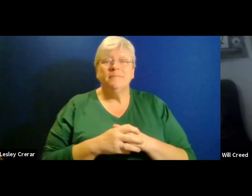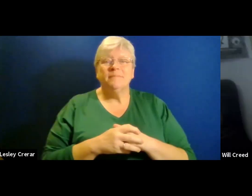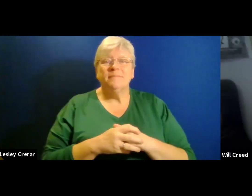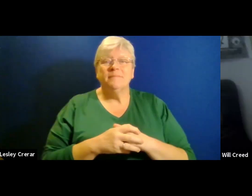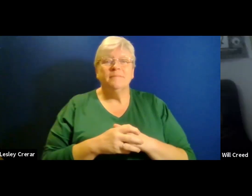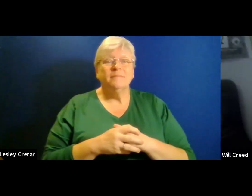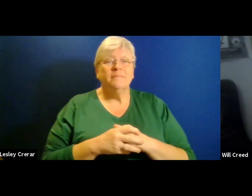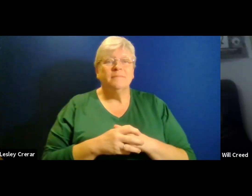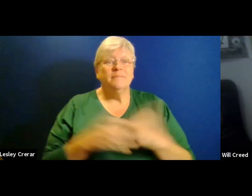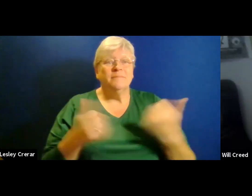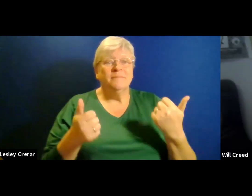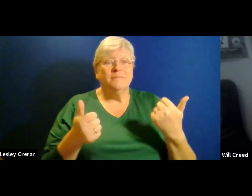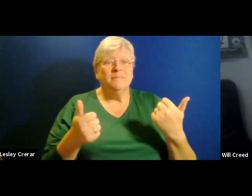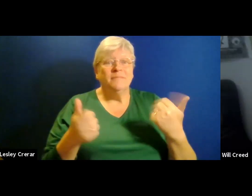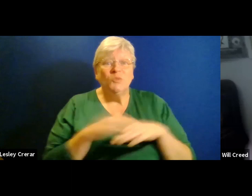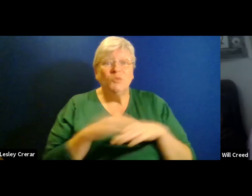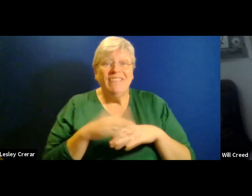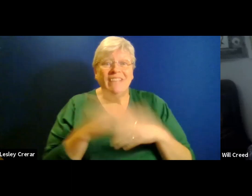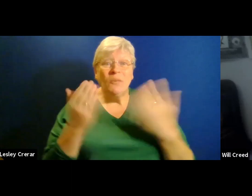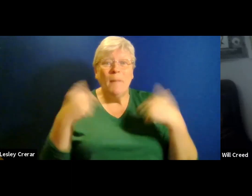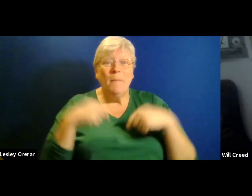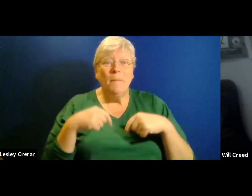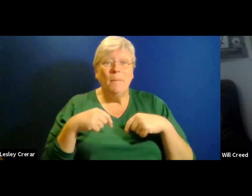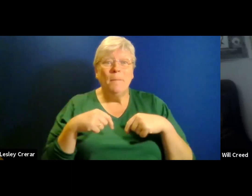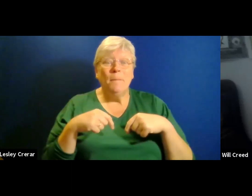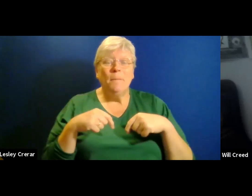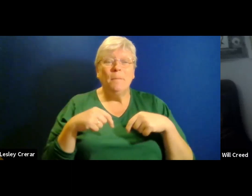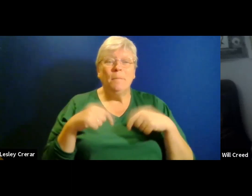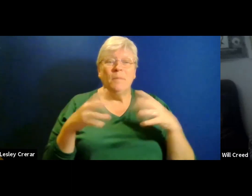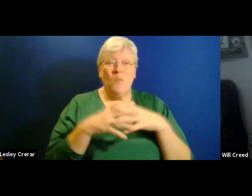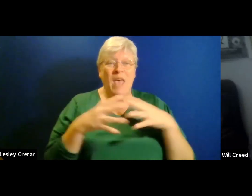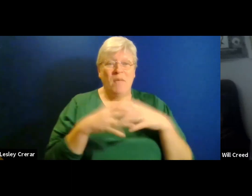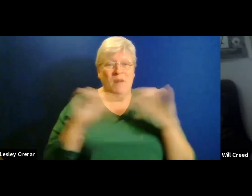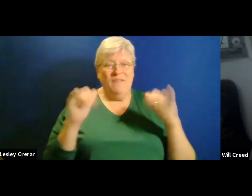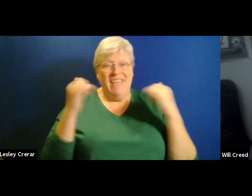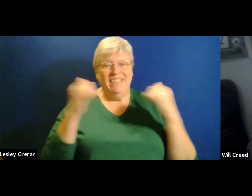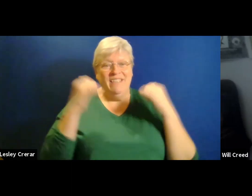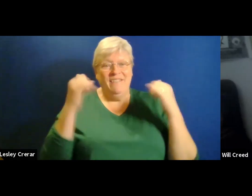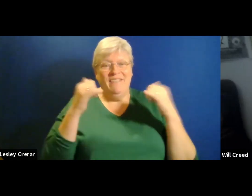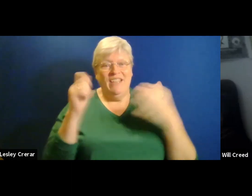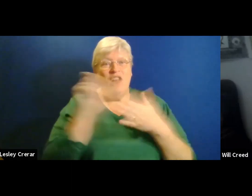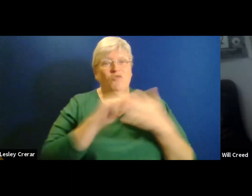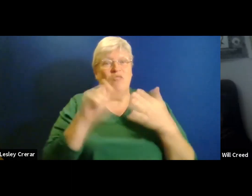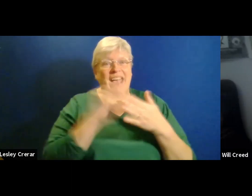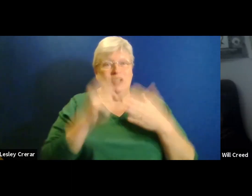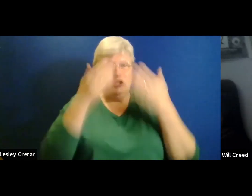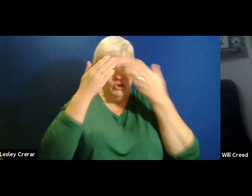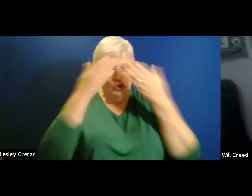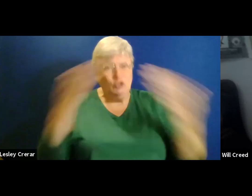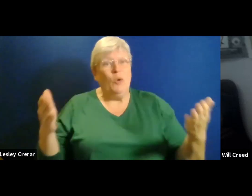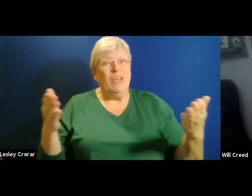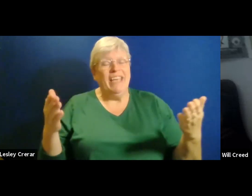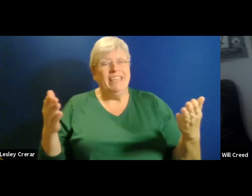Well, yes, good evening, everybody, and welcome to, as Helen said, the WayWORD Festival Writer Showcase, brought to you this evening